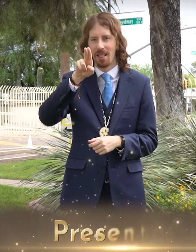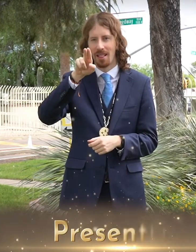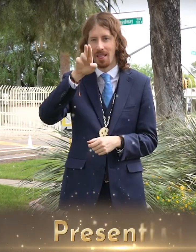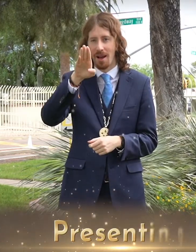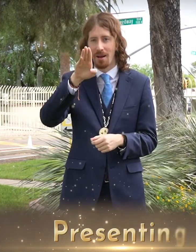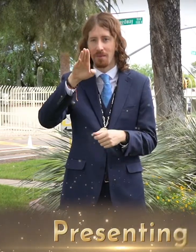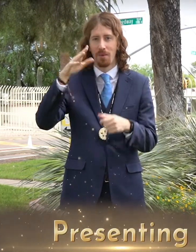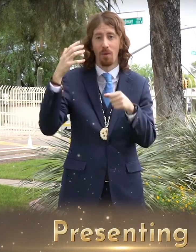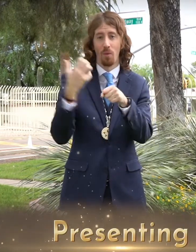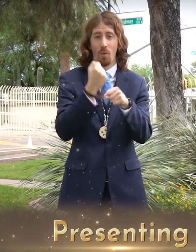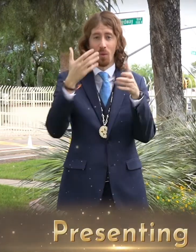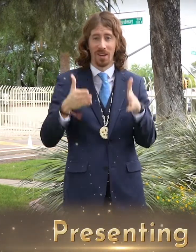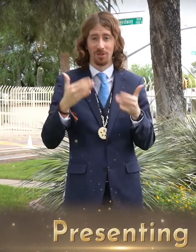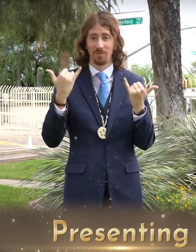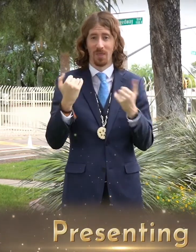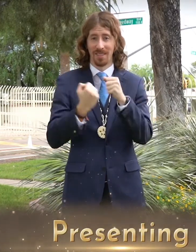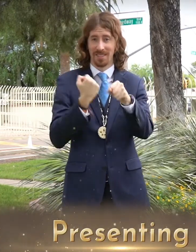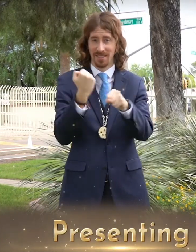this year.